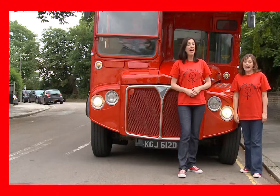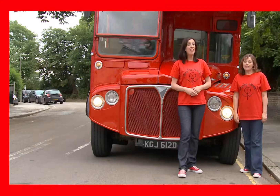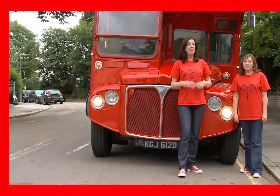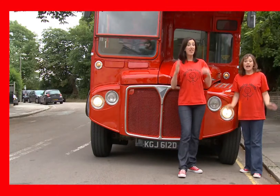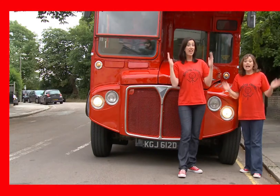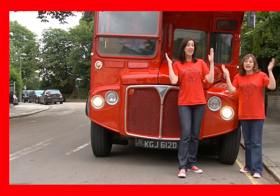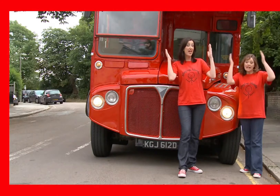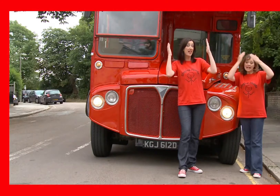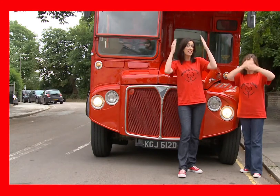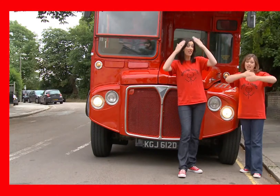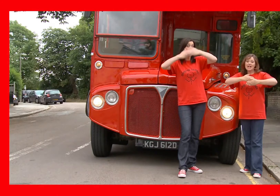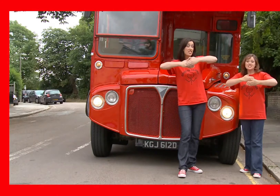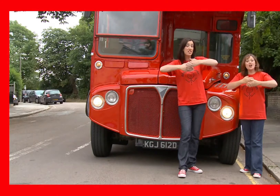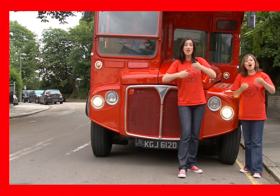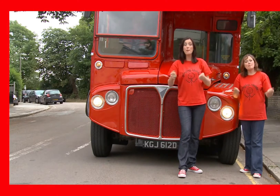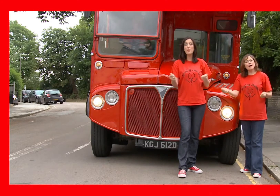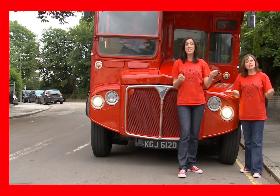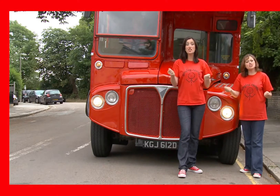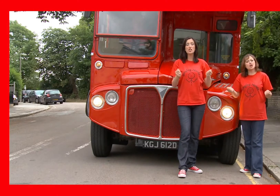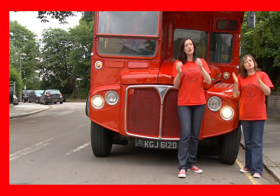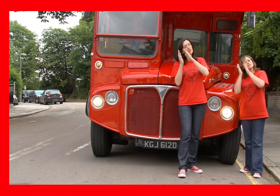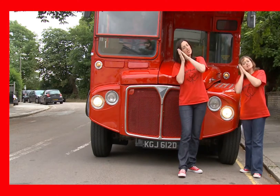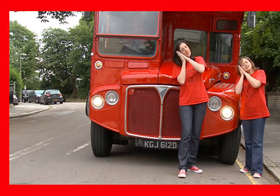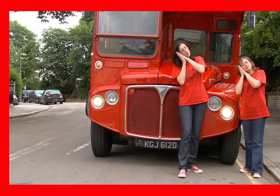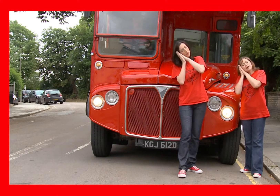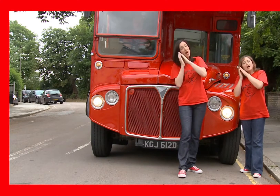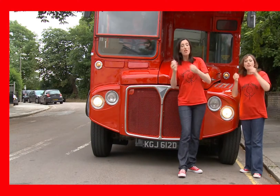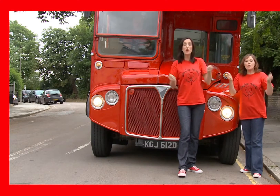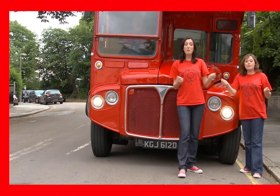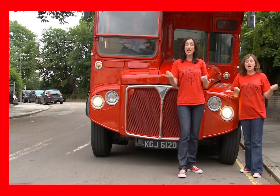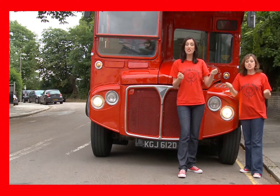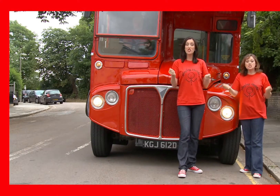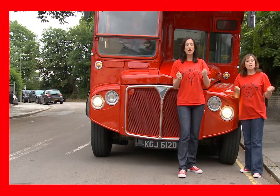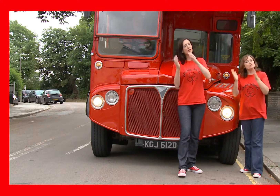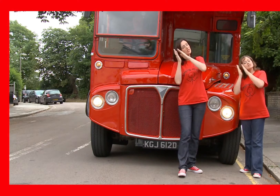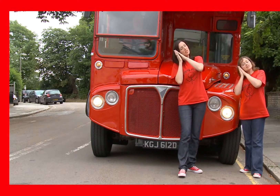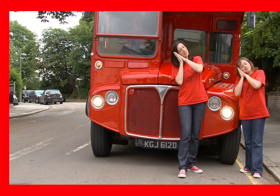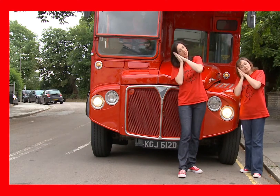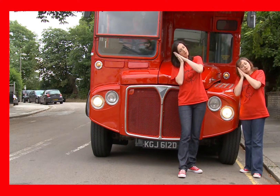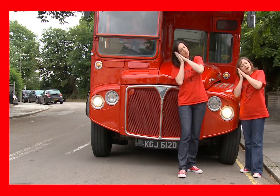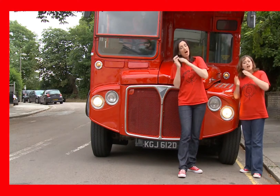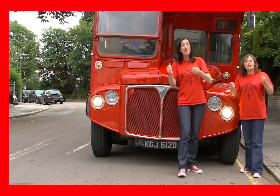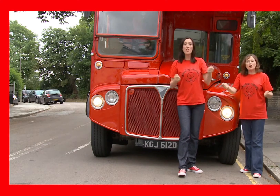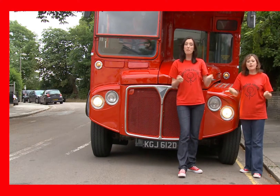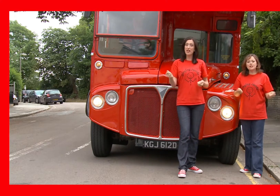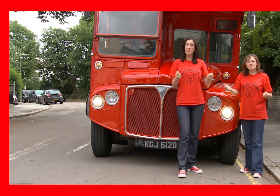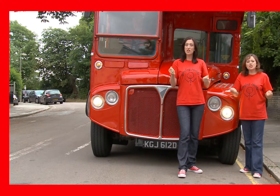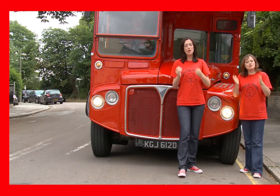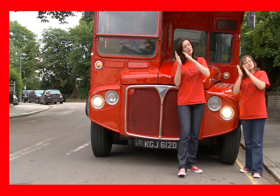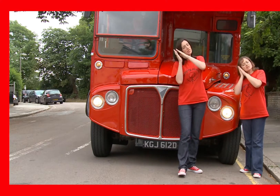And then at night the bus goes to sleep, the bus goes to sleep, the bus goes to